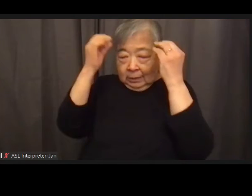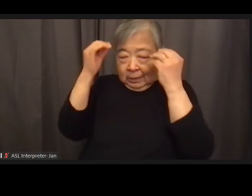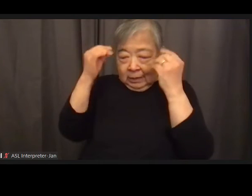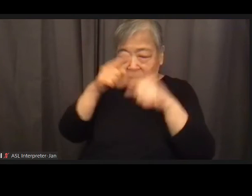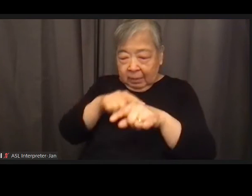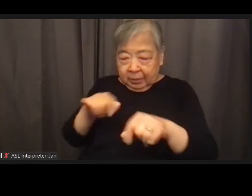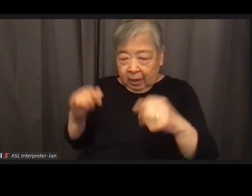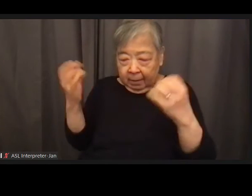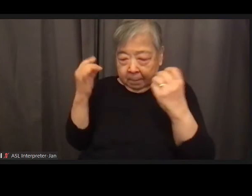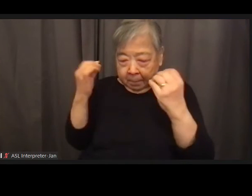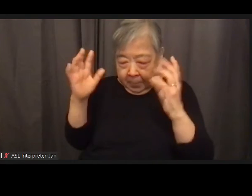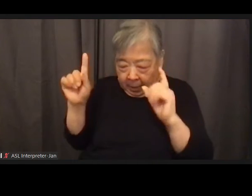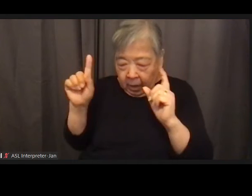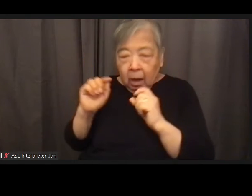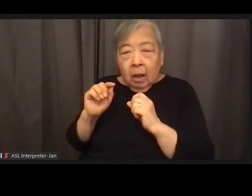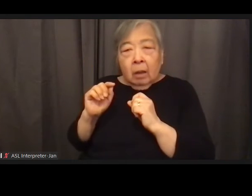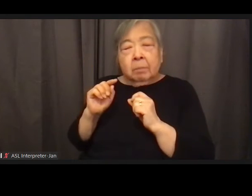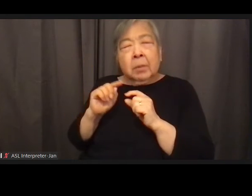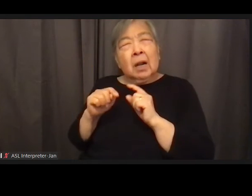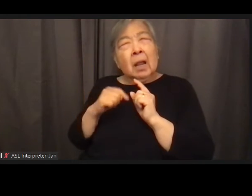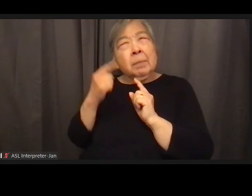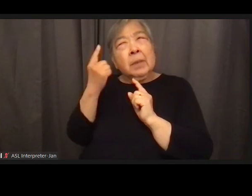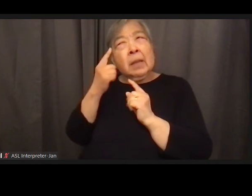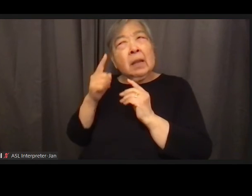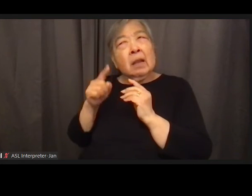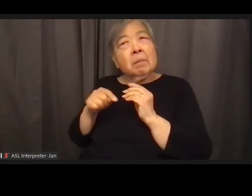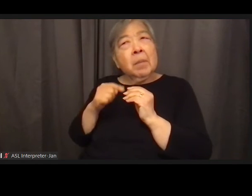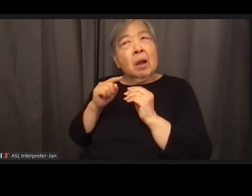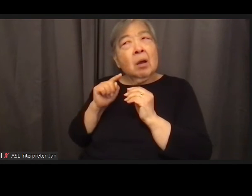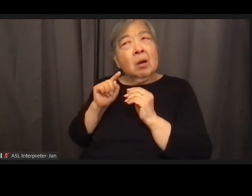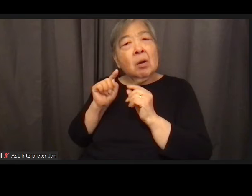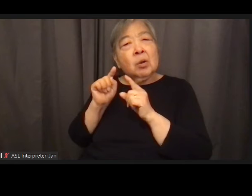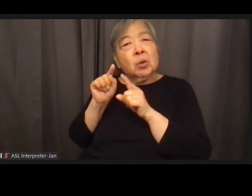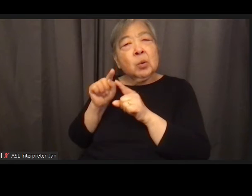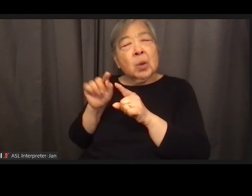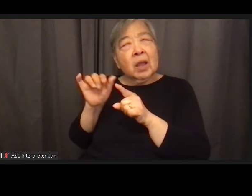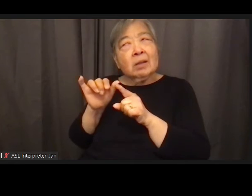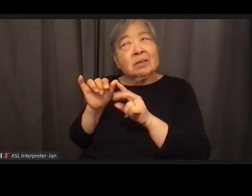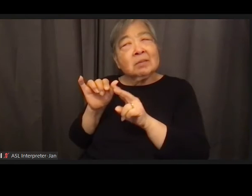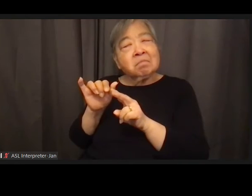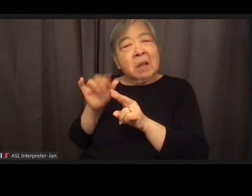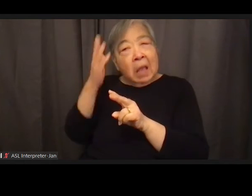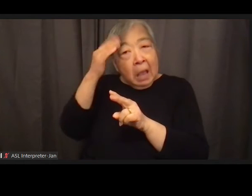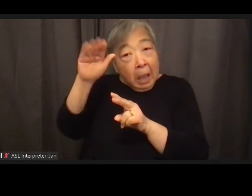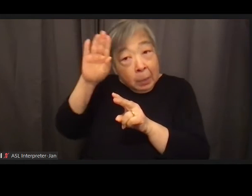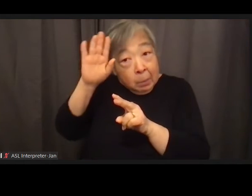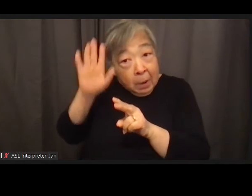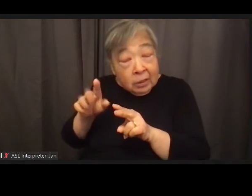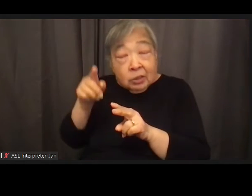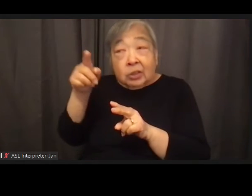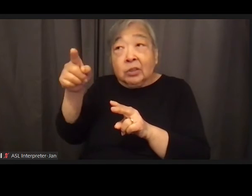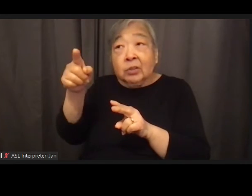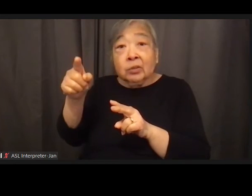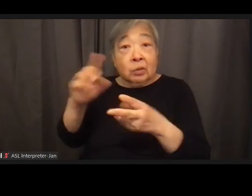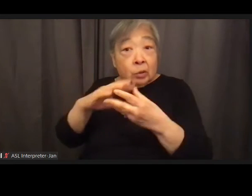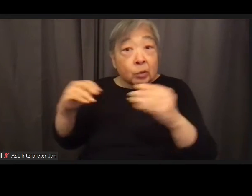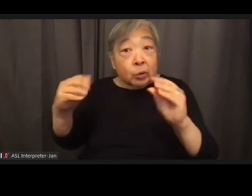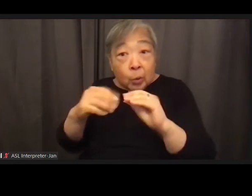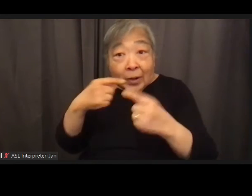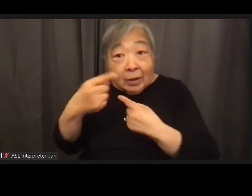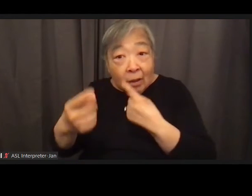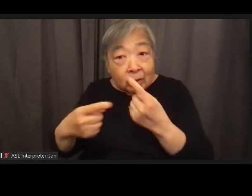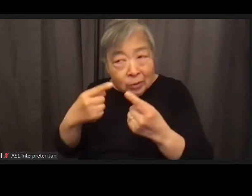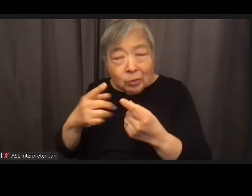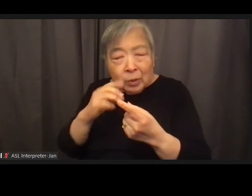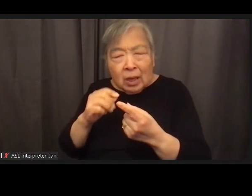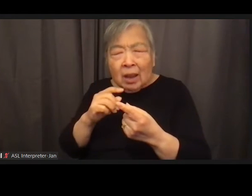time. But I'm thinking about you as anthropologists as storytellers, which is what this is about, and thinking that